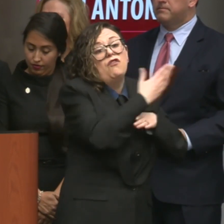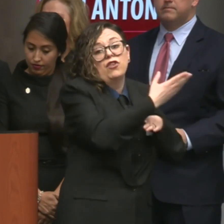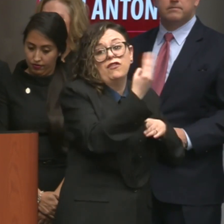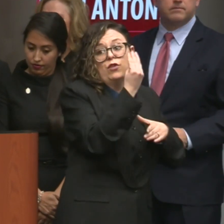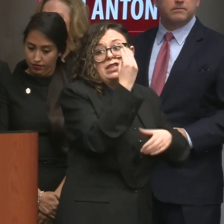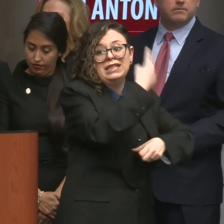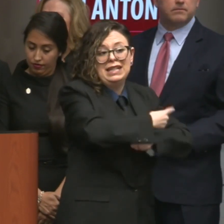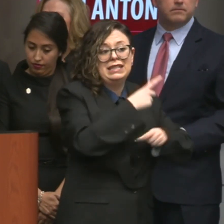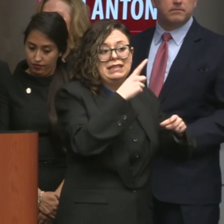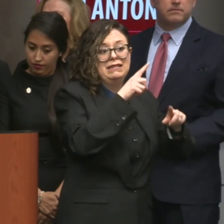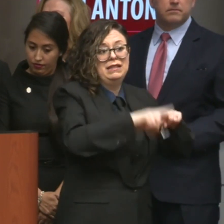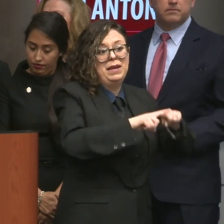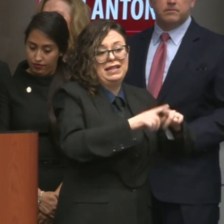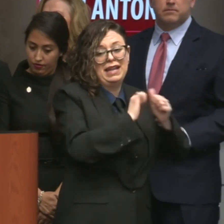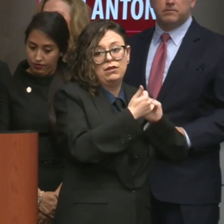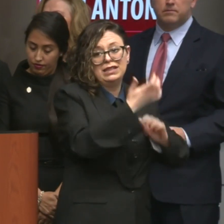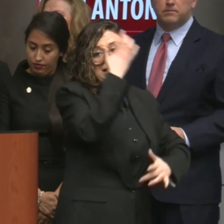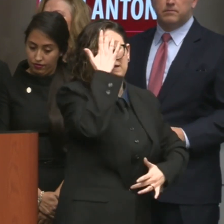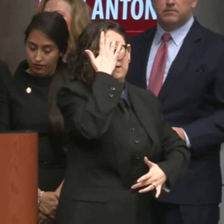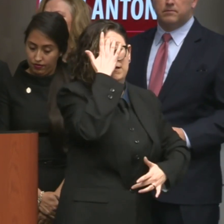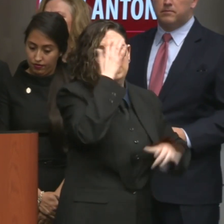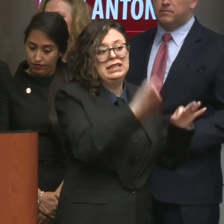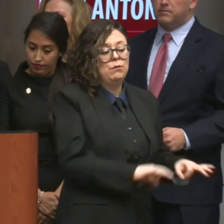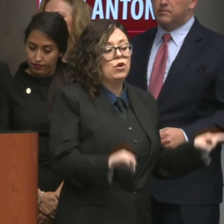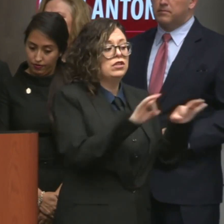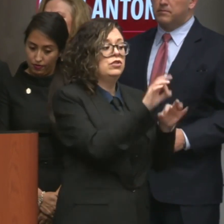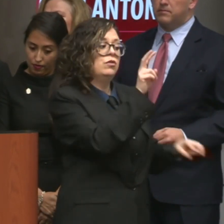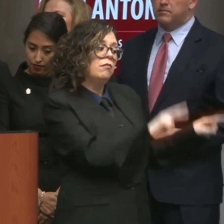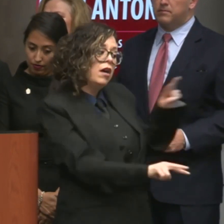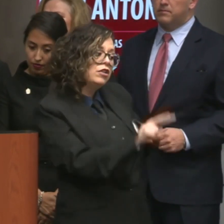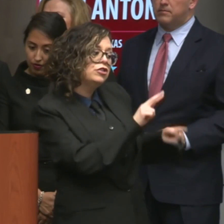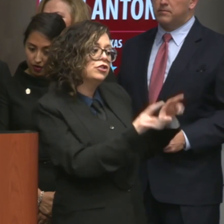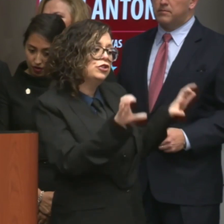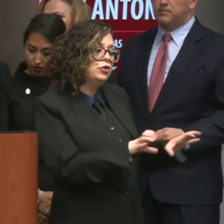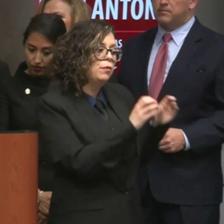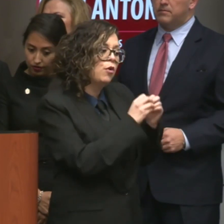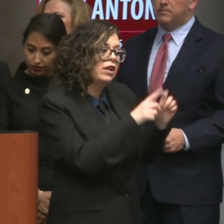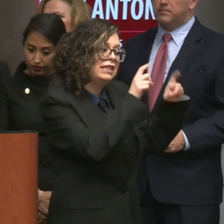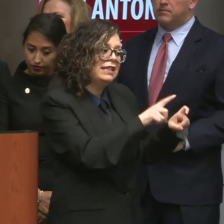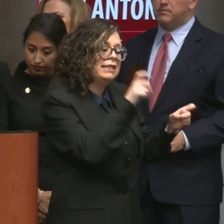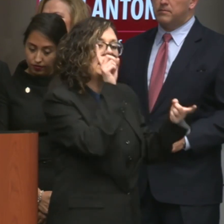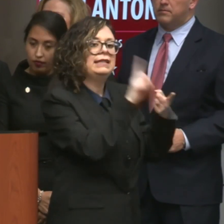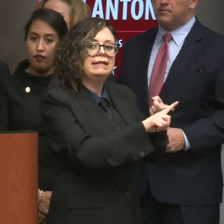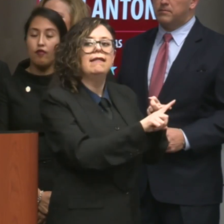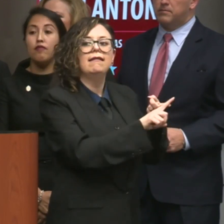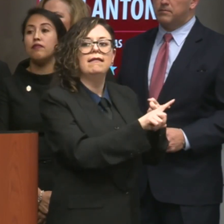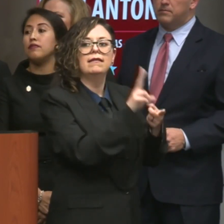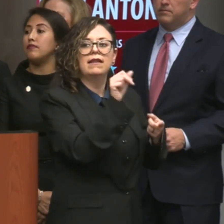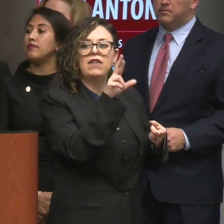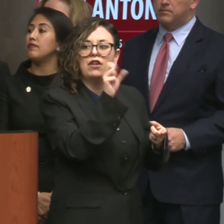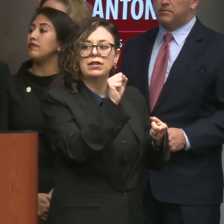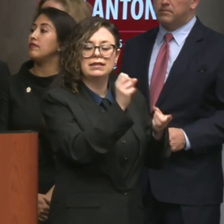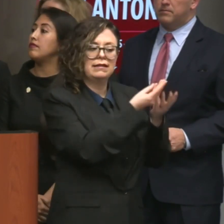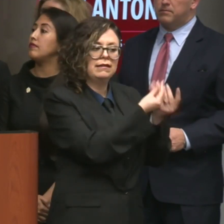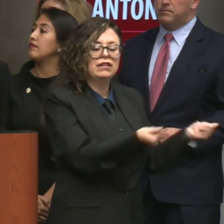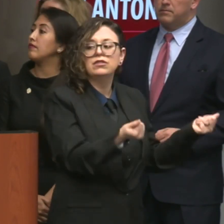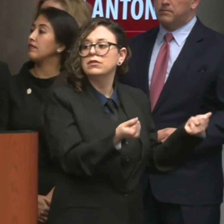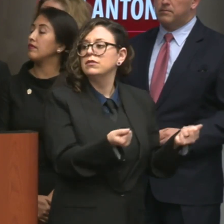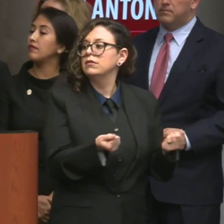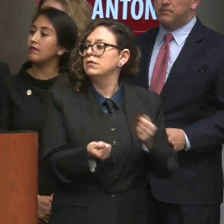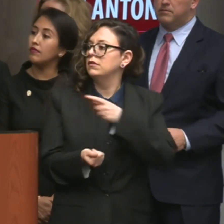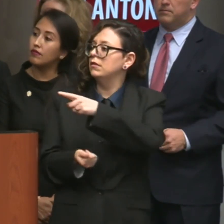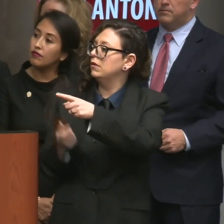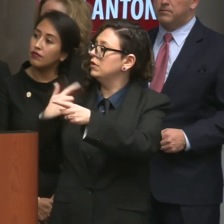monitor them, and you have to do additional testing to make sure that they clear the virus. Do we know how sick they are? Like, what's their